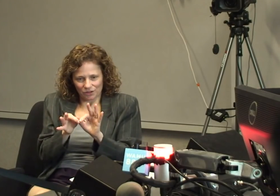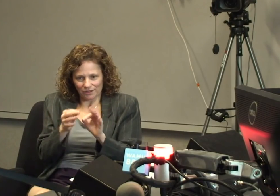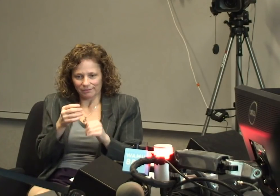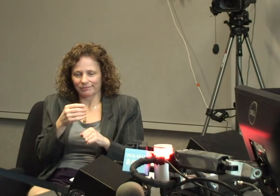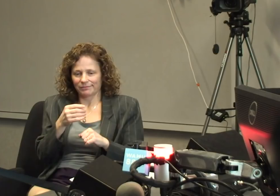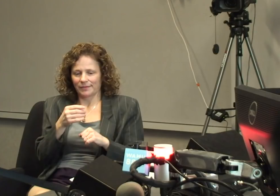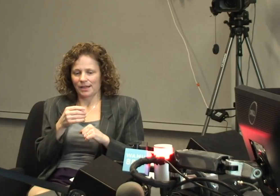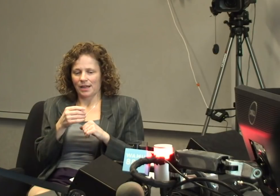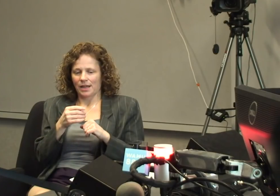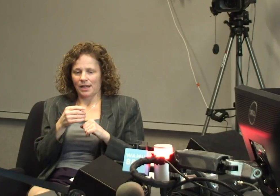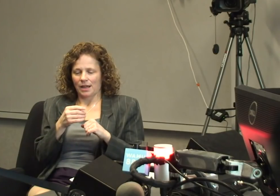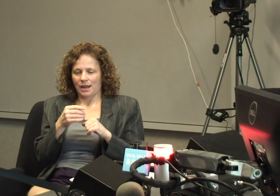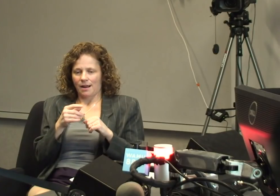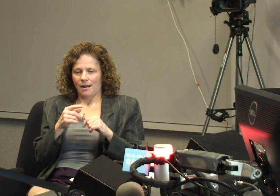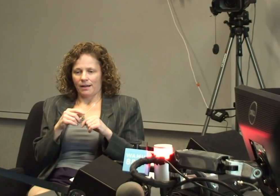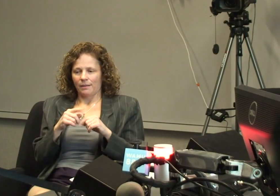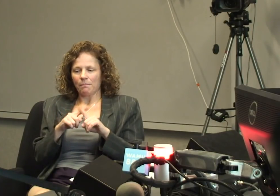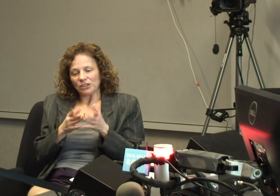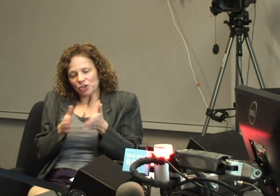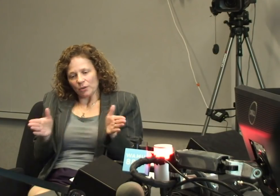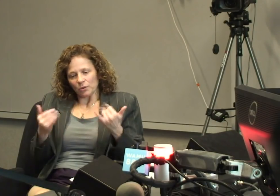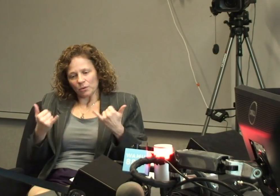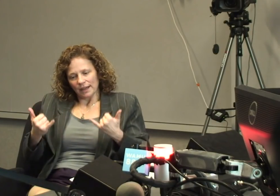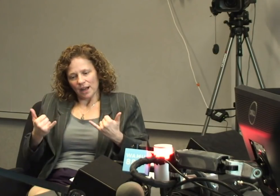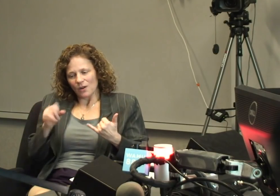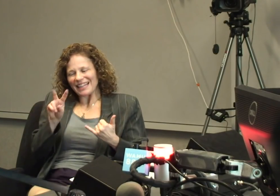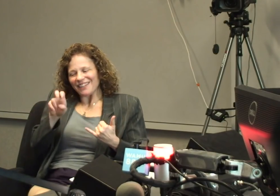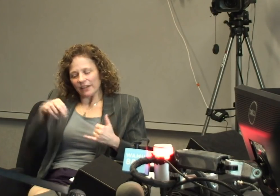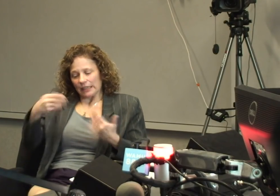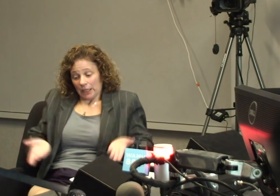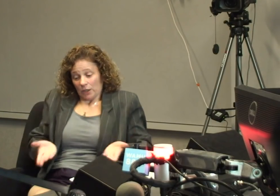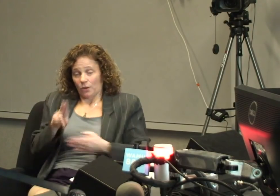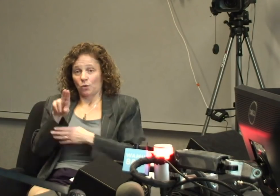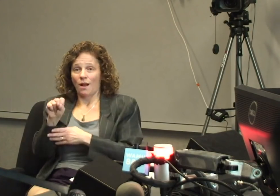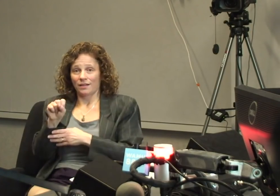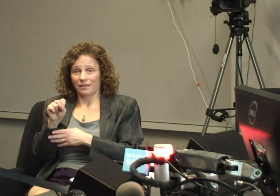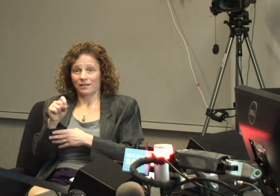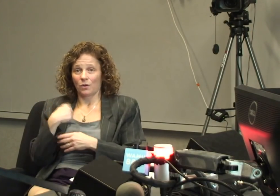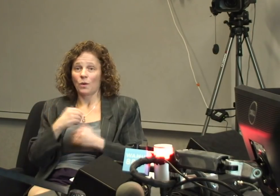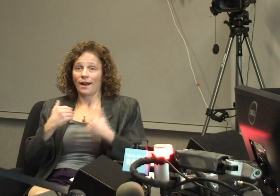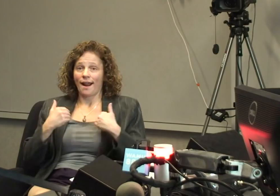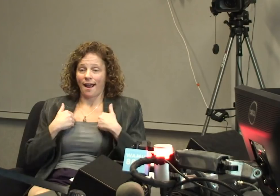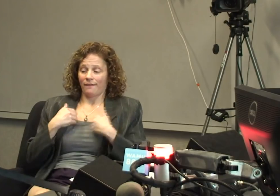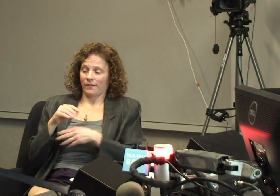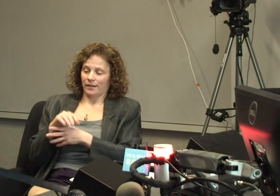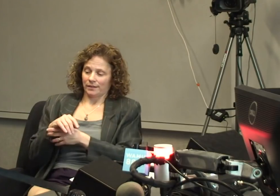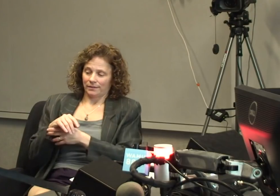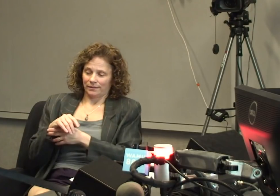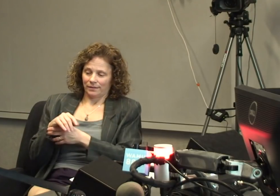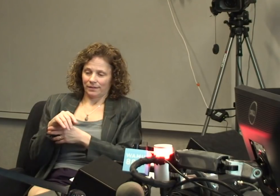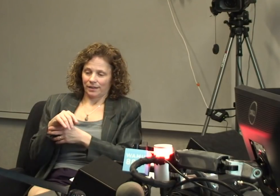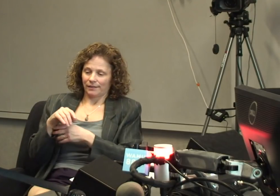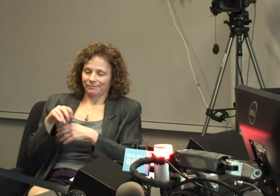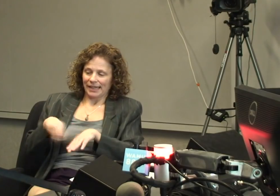professional sign language interpreters around the world. But generally speaking right now, even here in the United States, we have